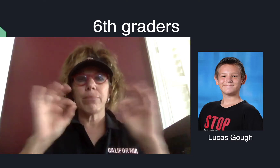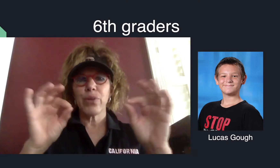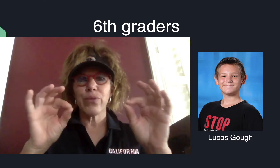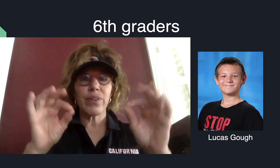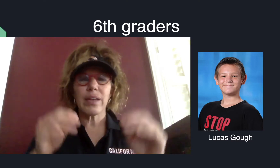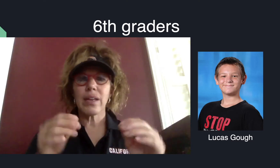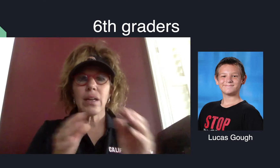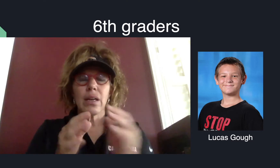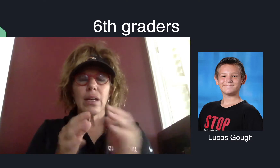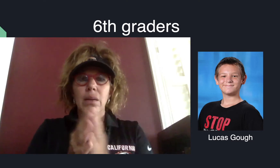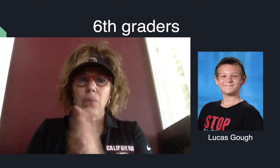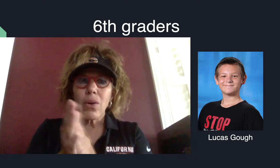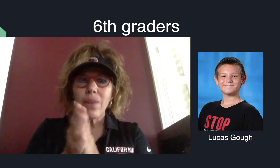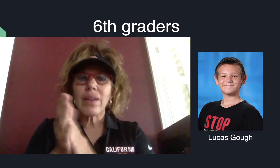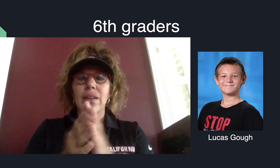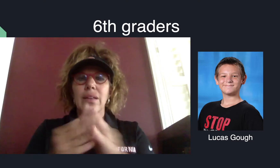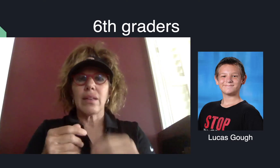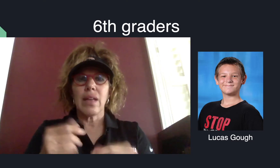on time,